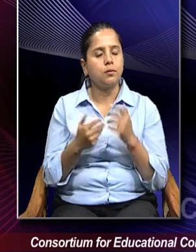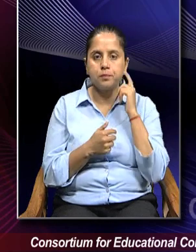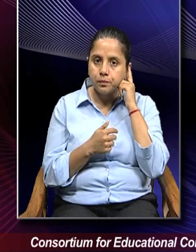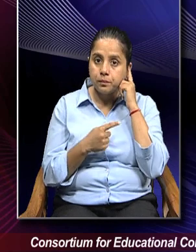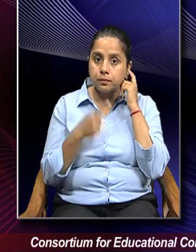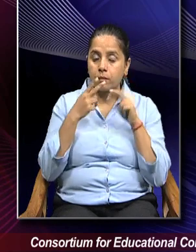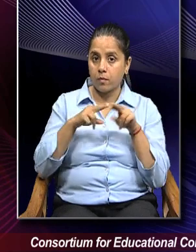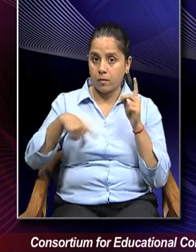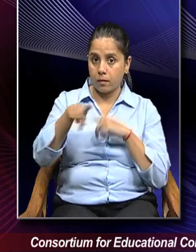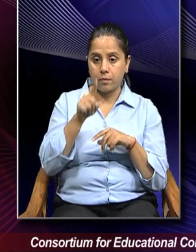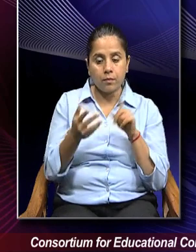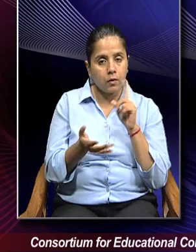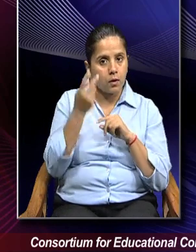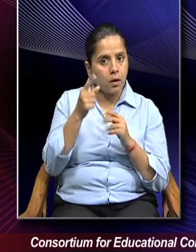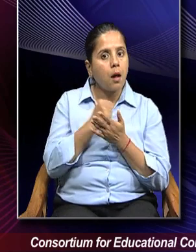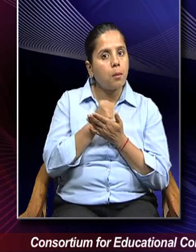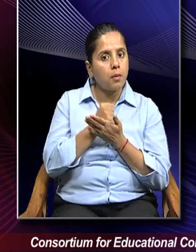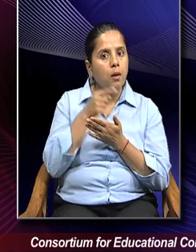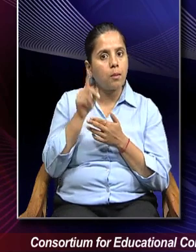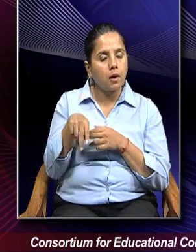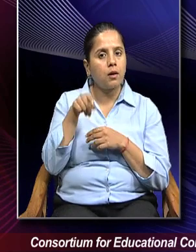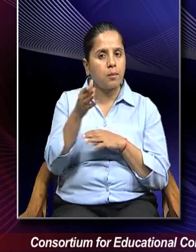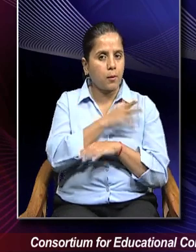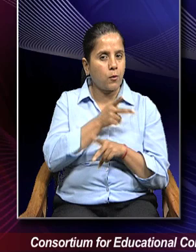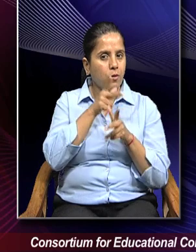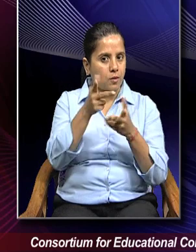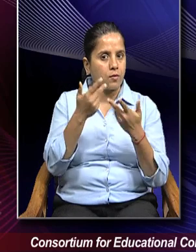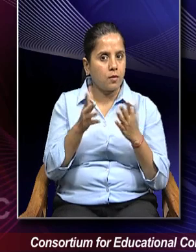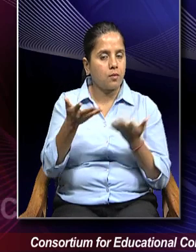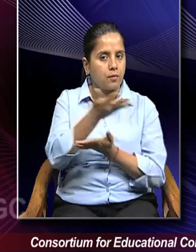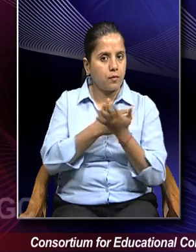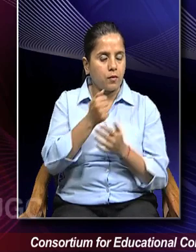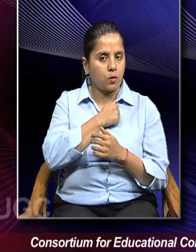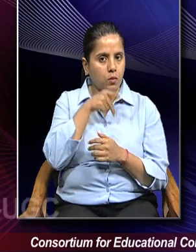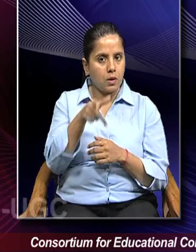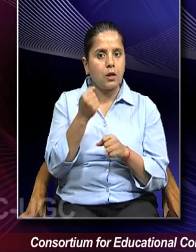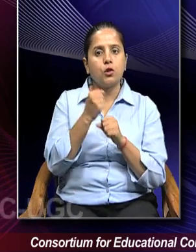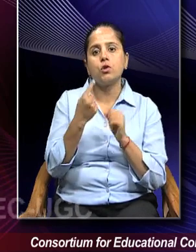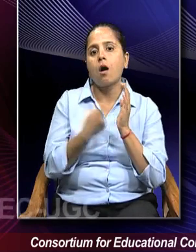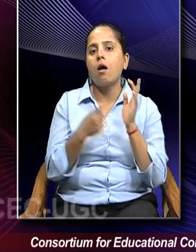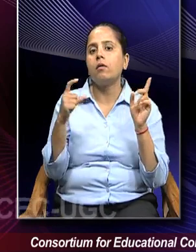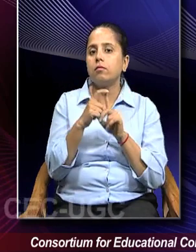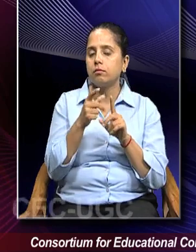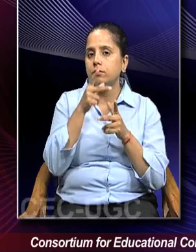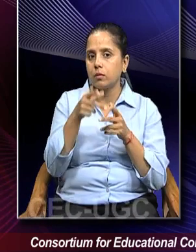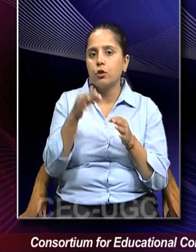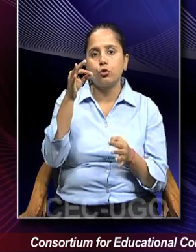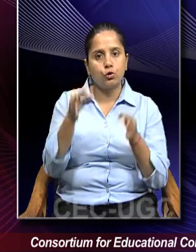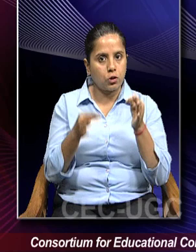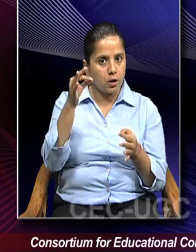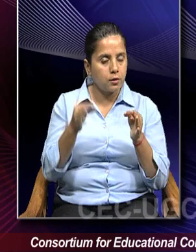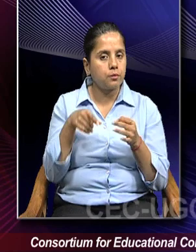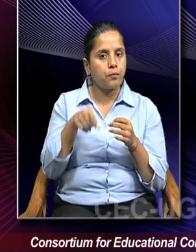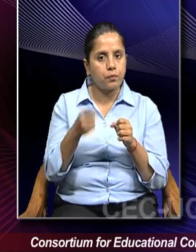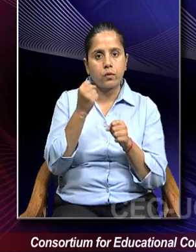If we have to find a practical formula, I told you in the previous discussion of mine about JRD, that is justice. J